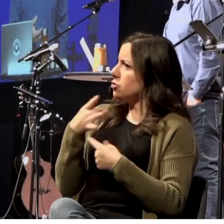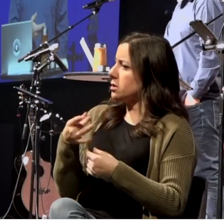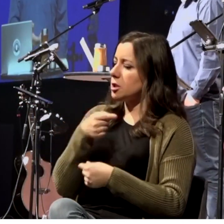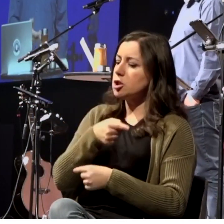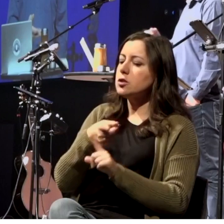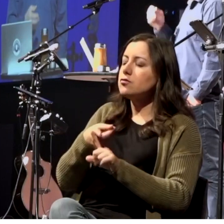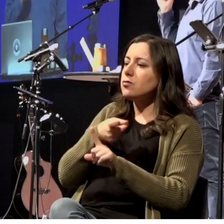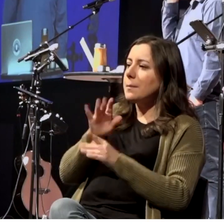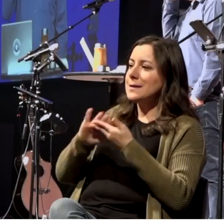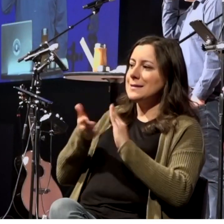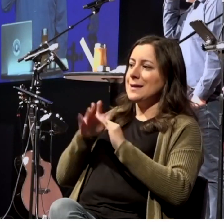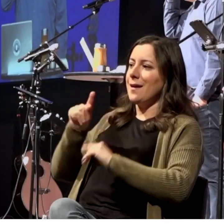That's what the text tells us.